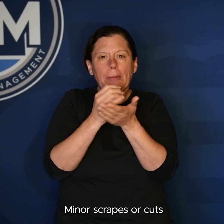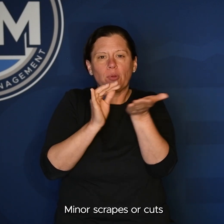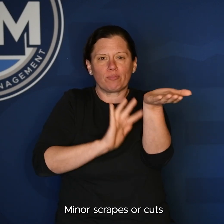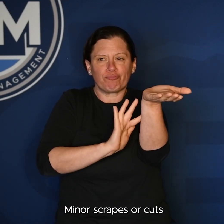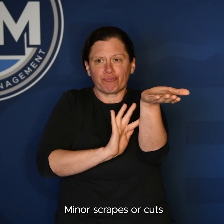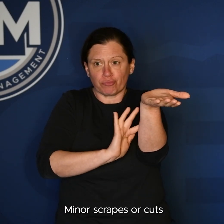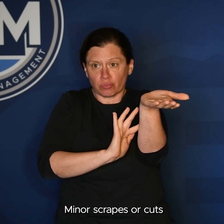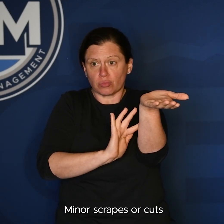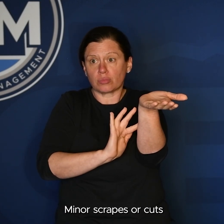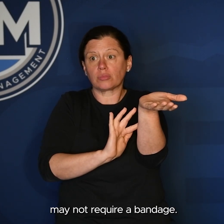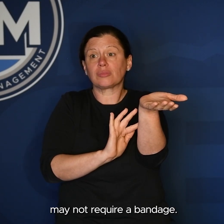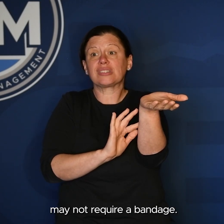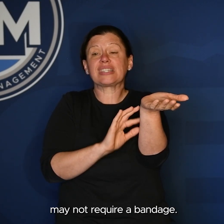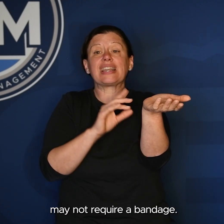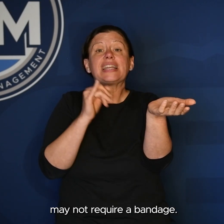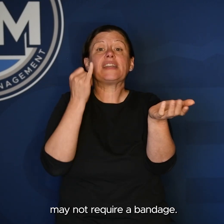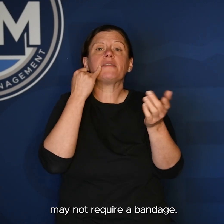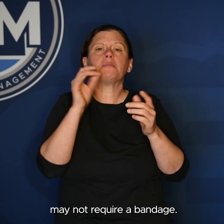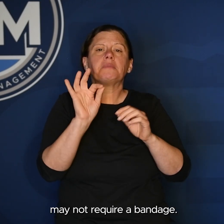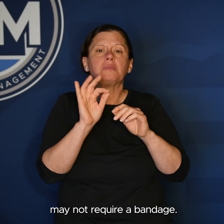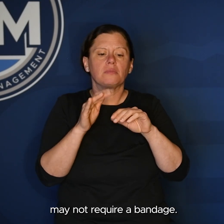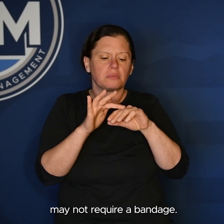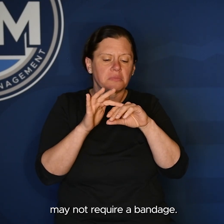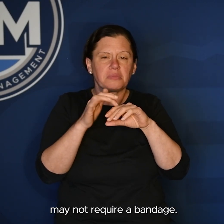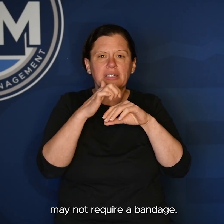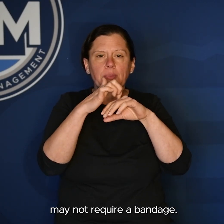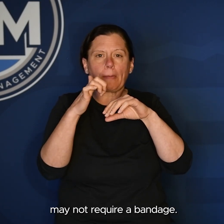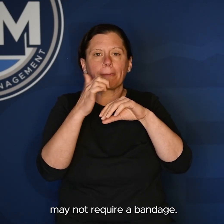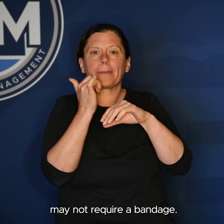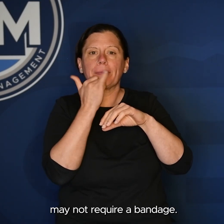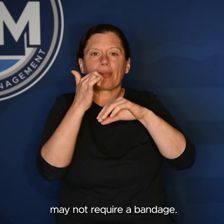Minor scrapes or cuts may not require a bandage.